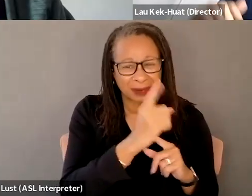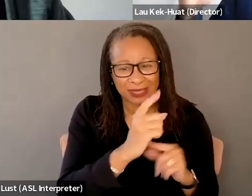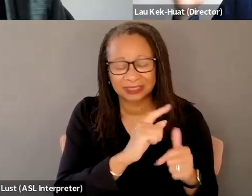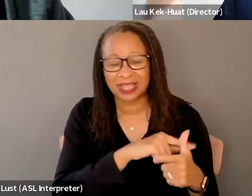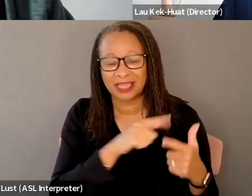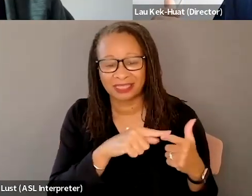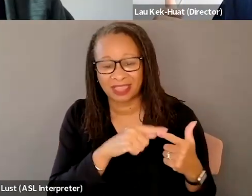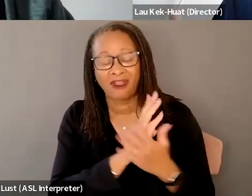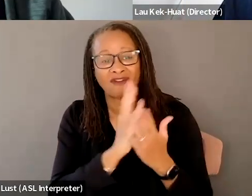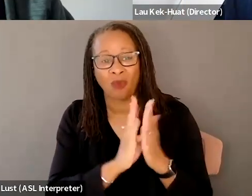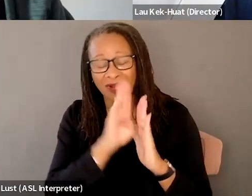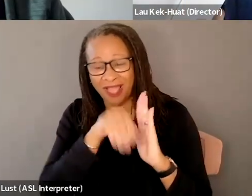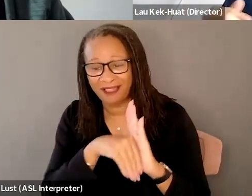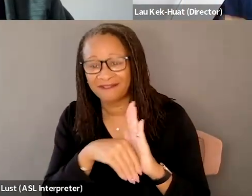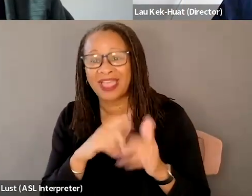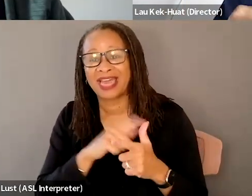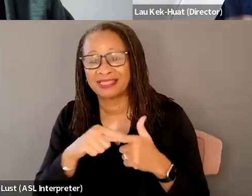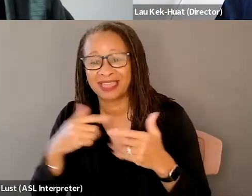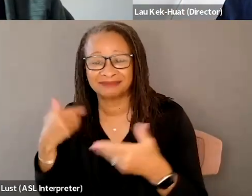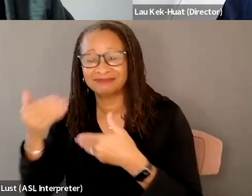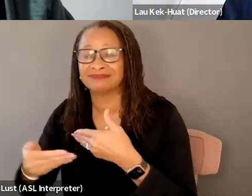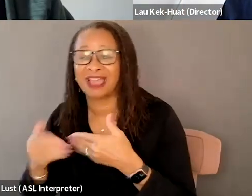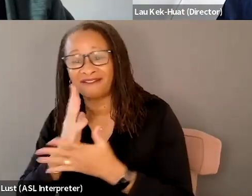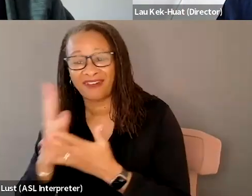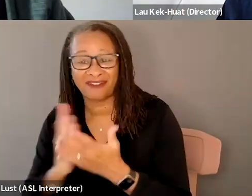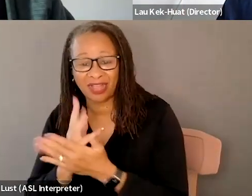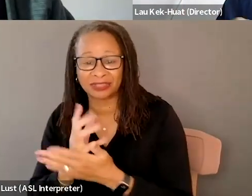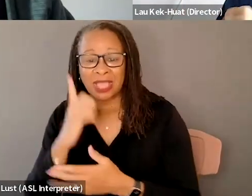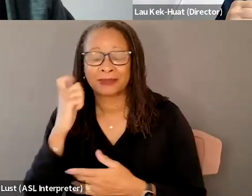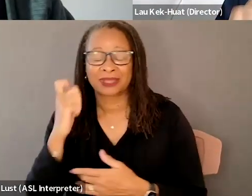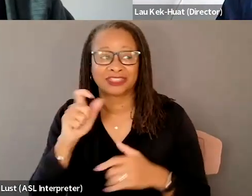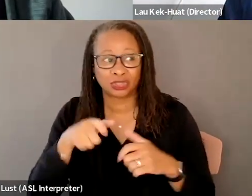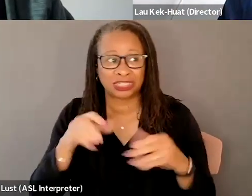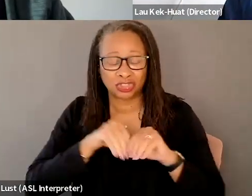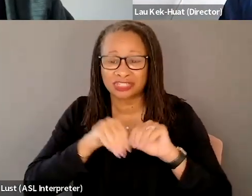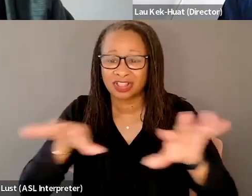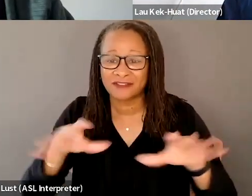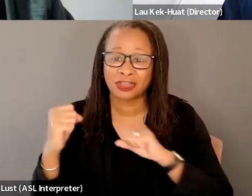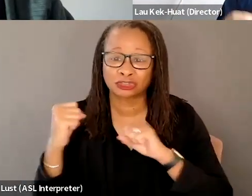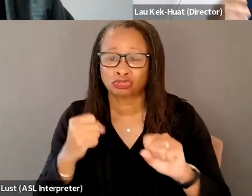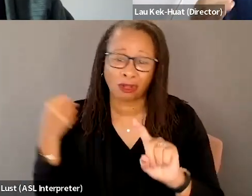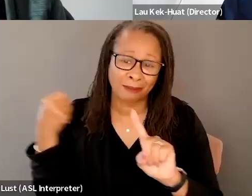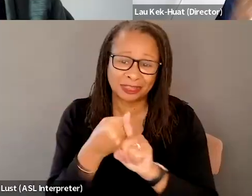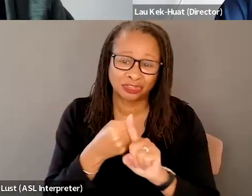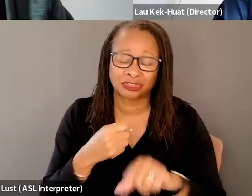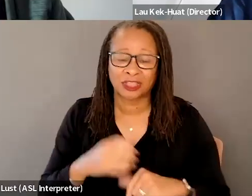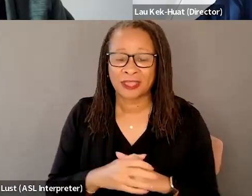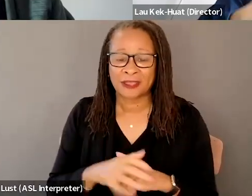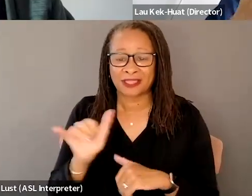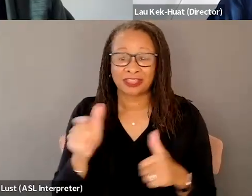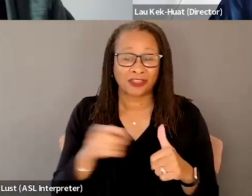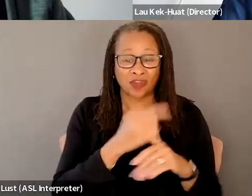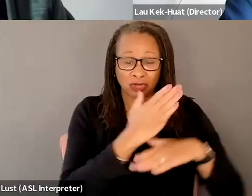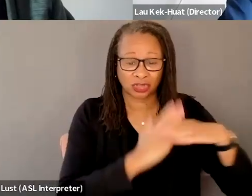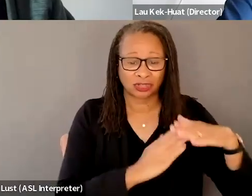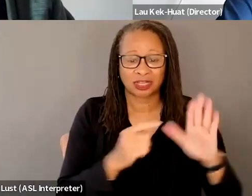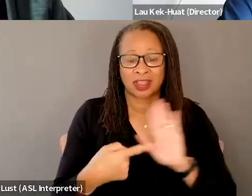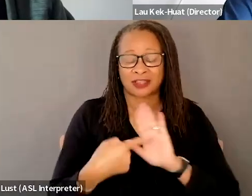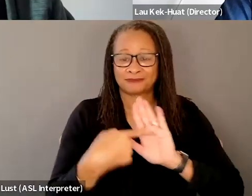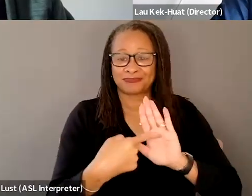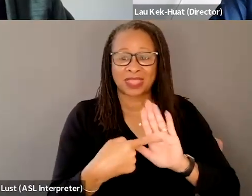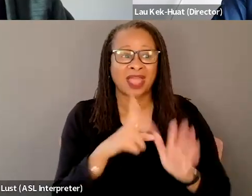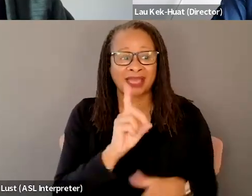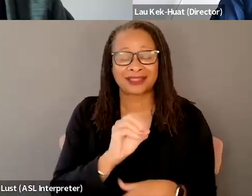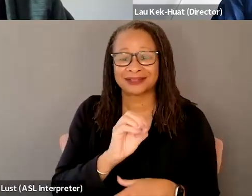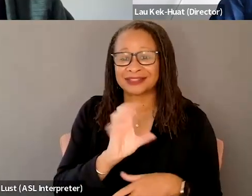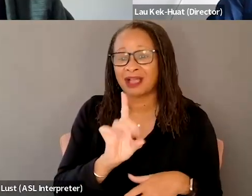2.5 hours, and then to the 5 hours because it need to deliver a strong punch. Like the first half is reveal all the dark